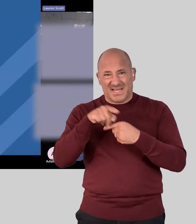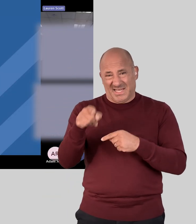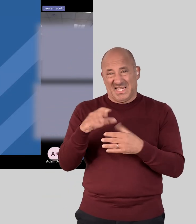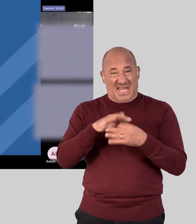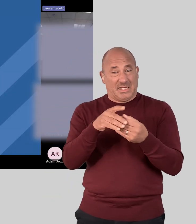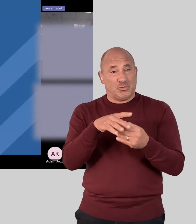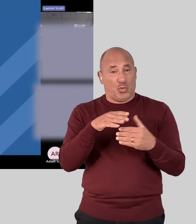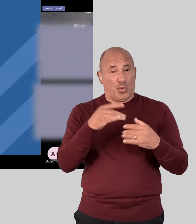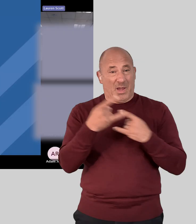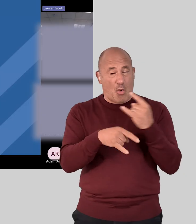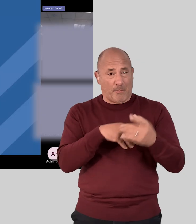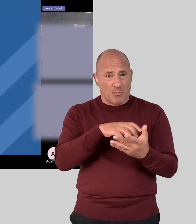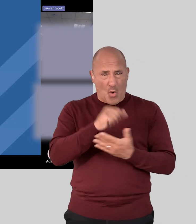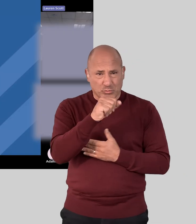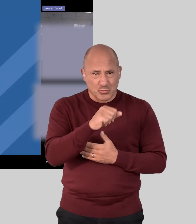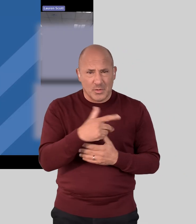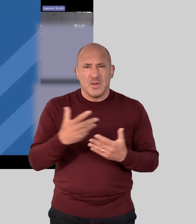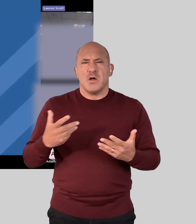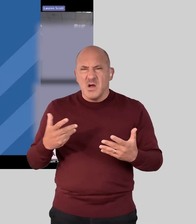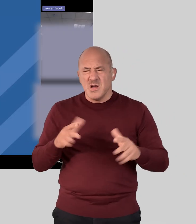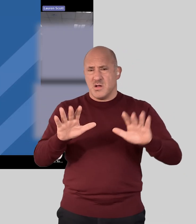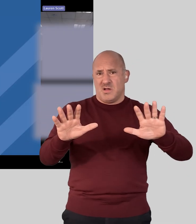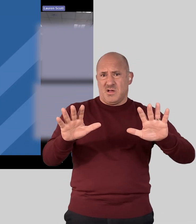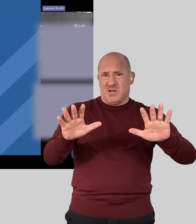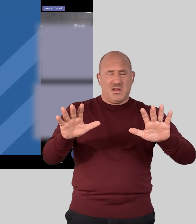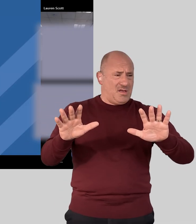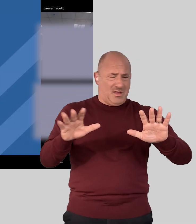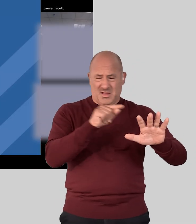it can be a bit of like, what are all these pieces? But